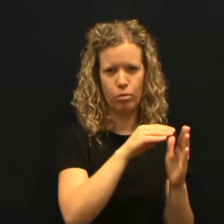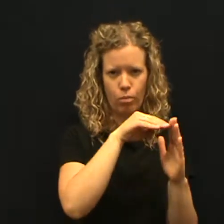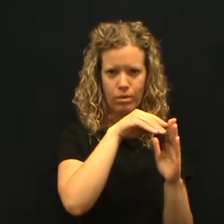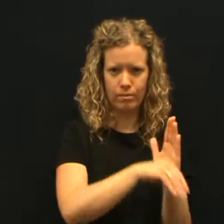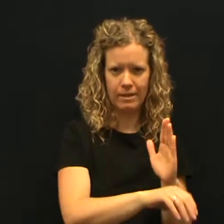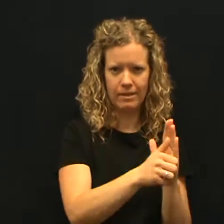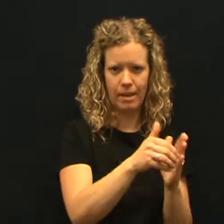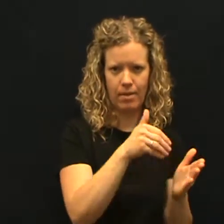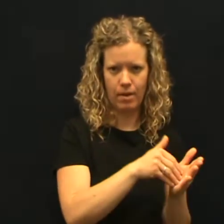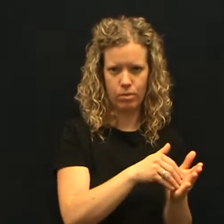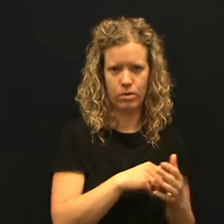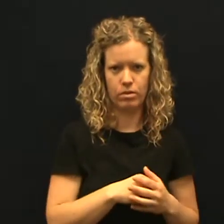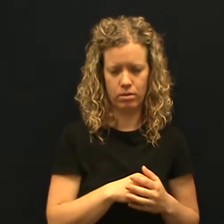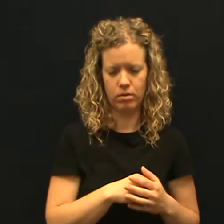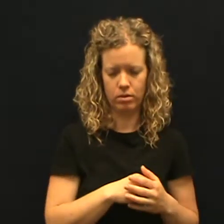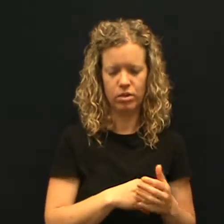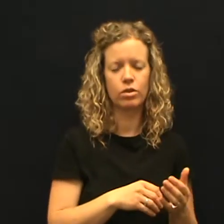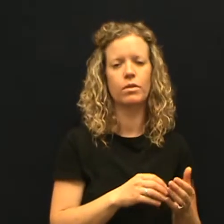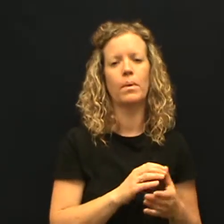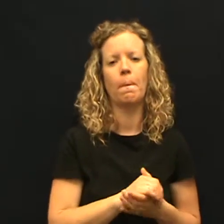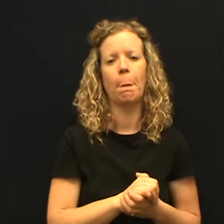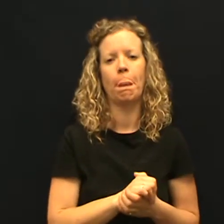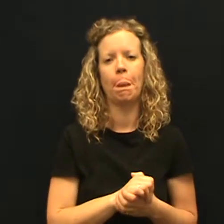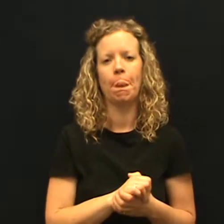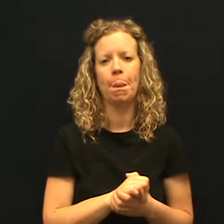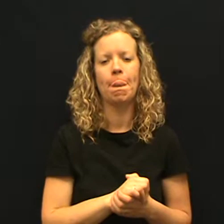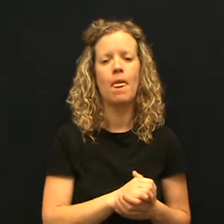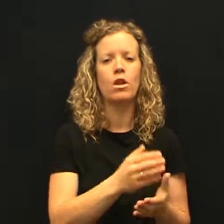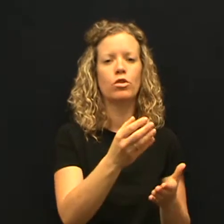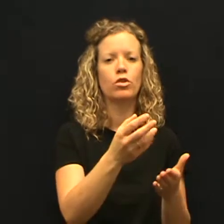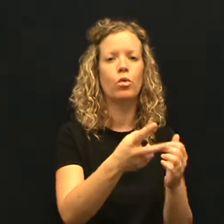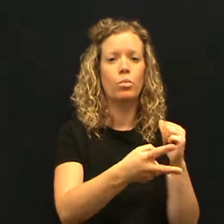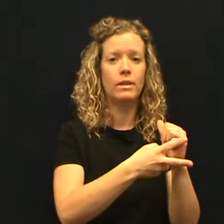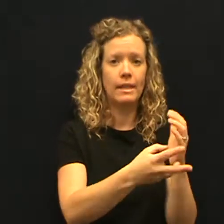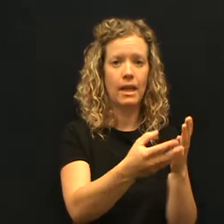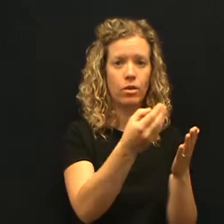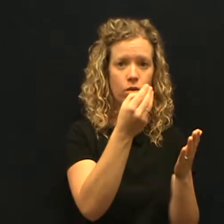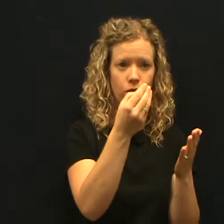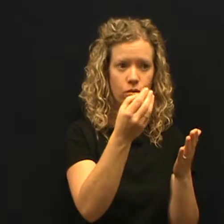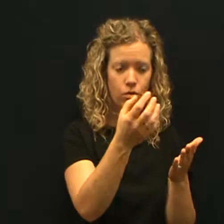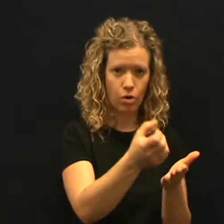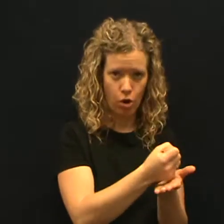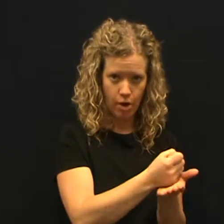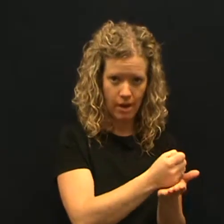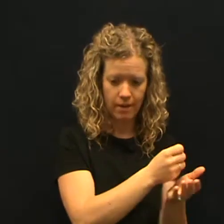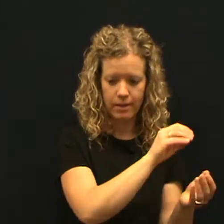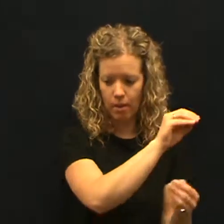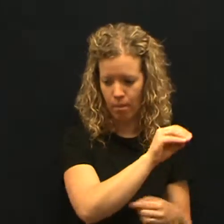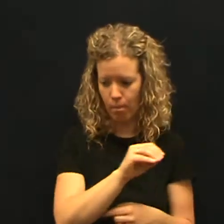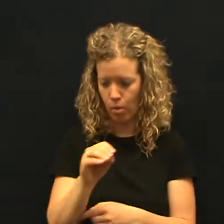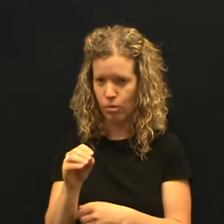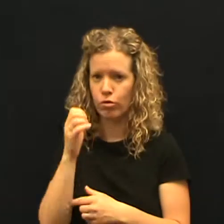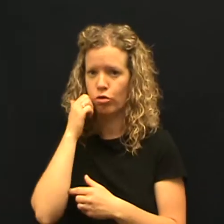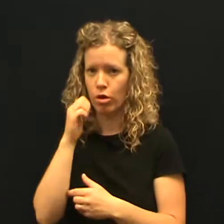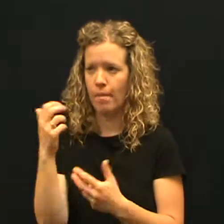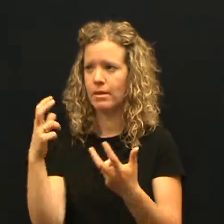from retained earnings to common stock. Now, let's look at a cash dividend. We pay a $10,000